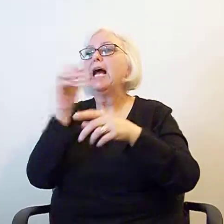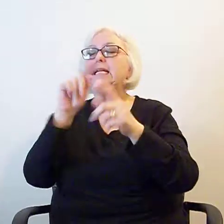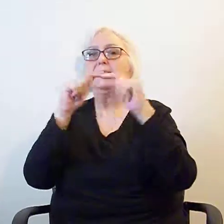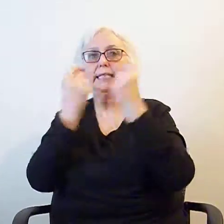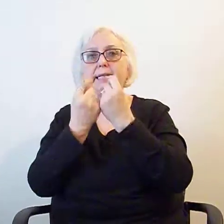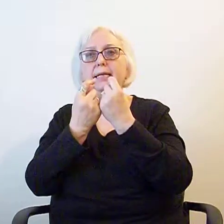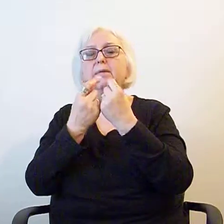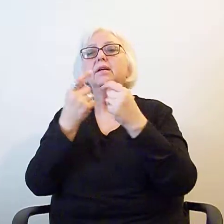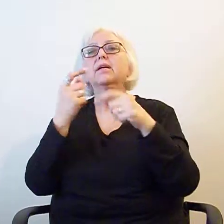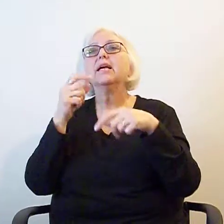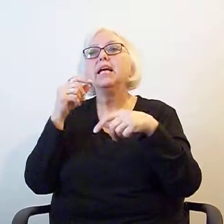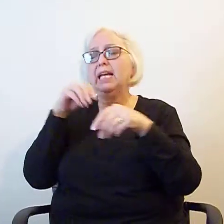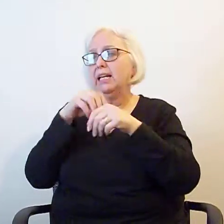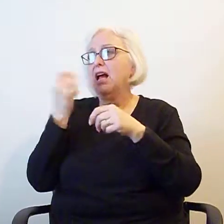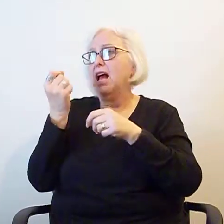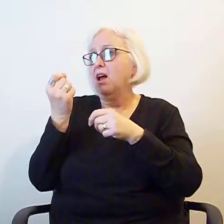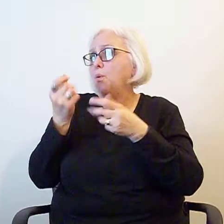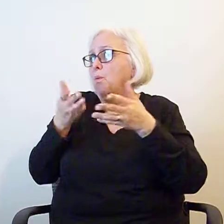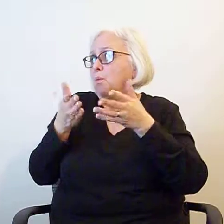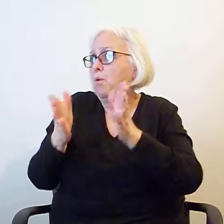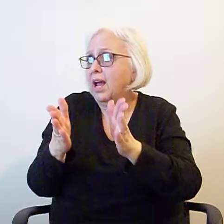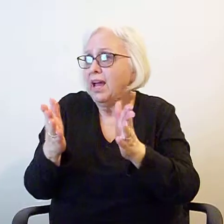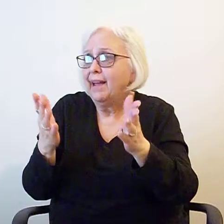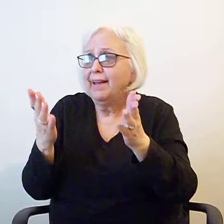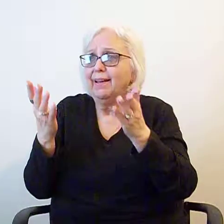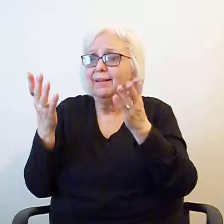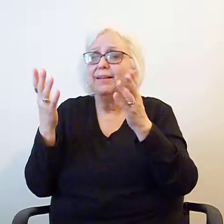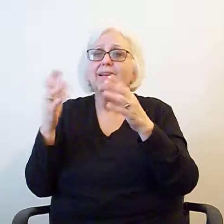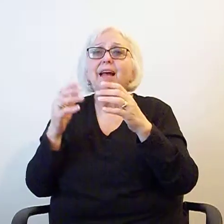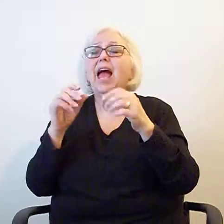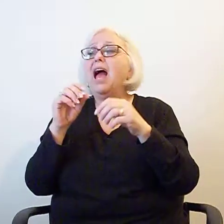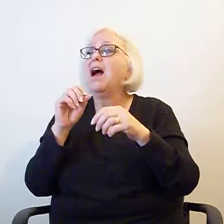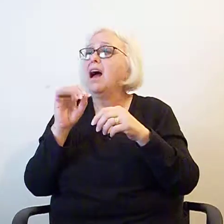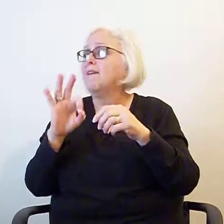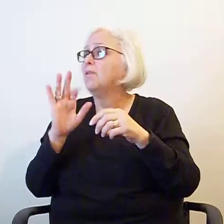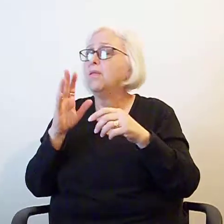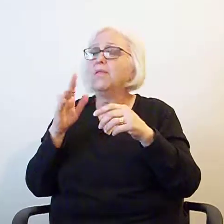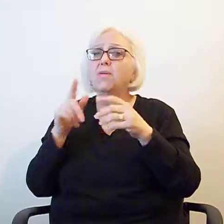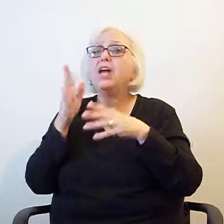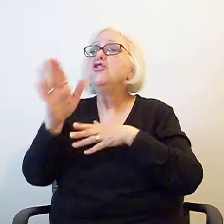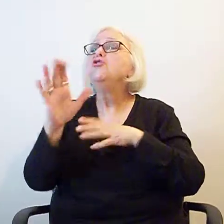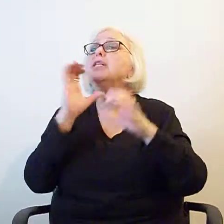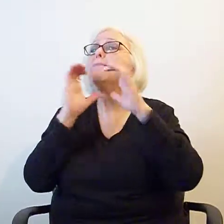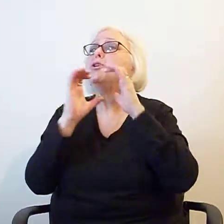manner and your mode of communication you prefer.